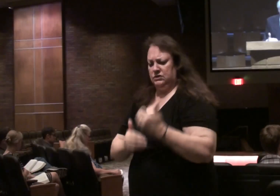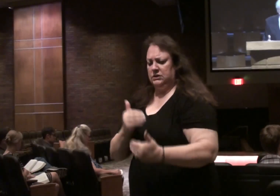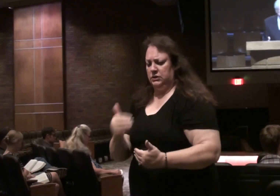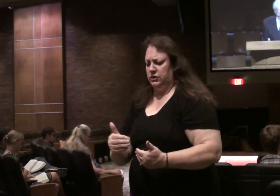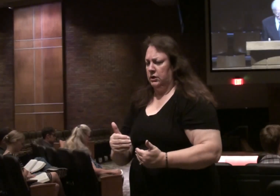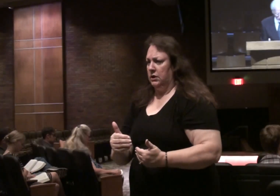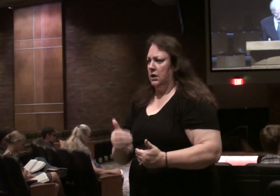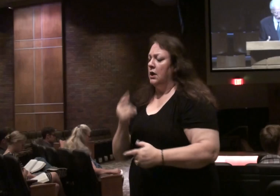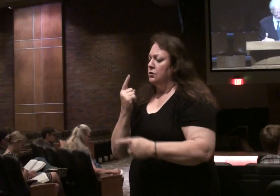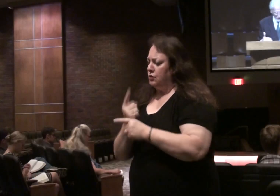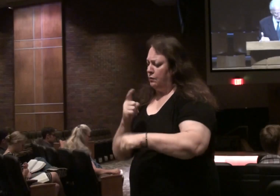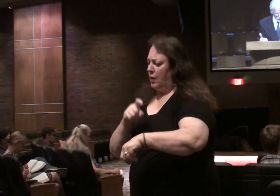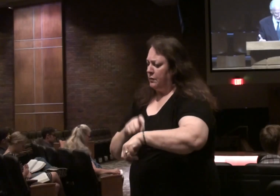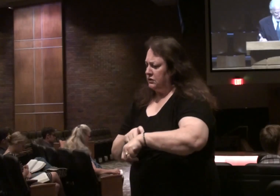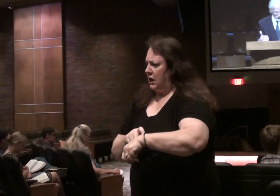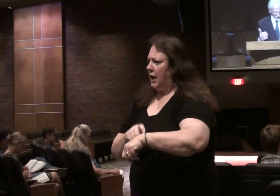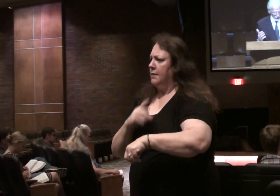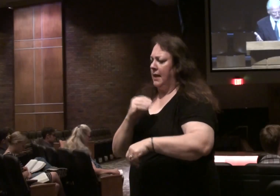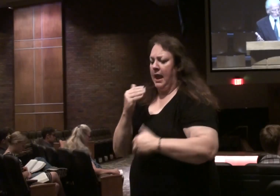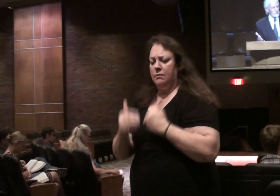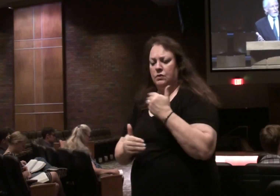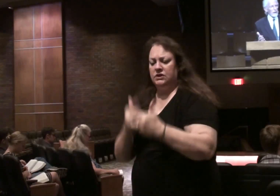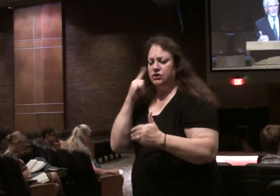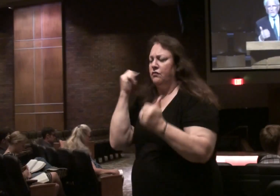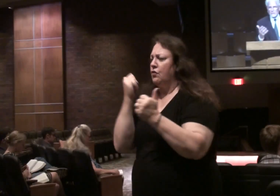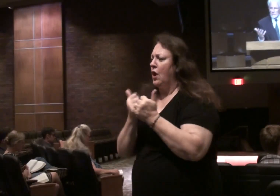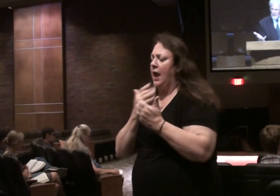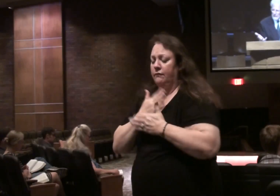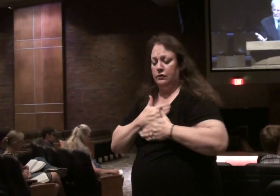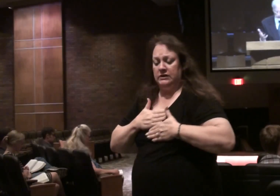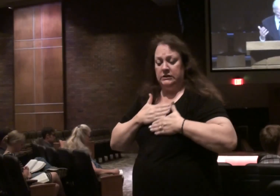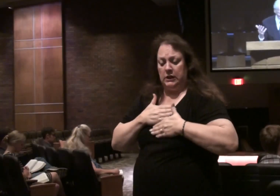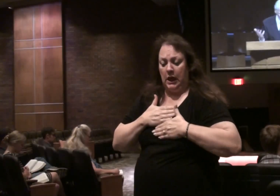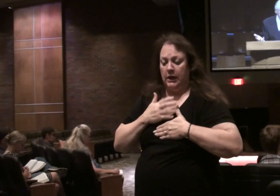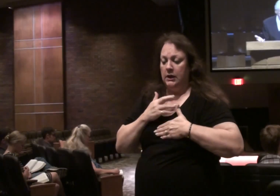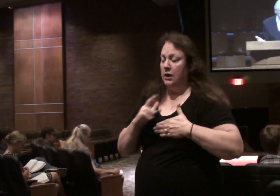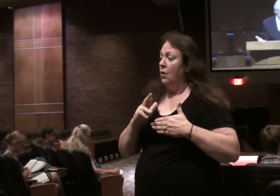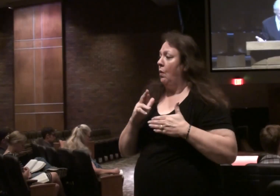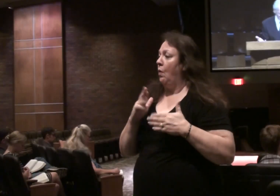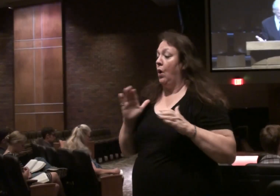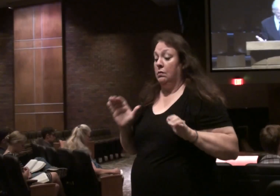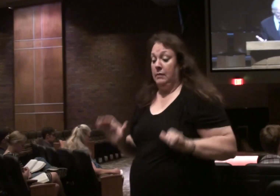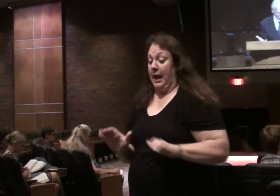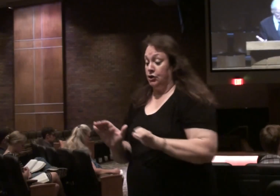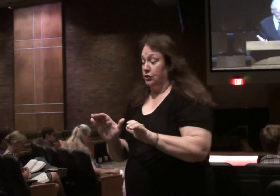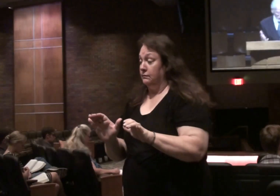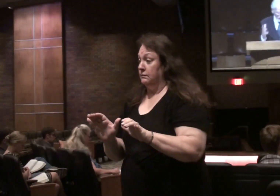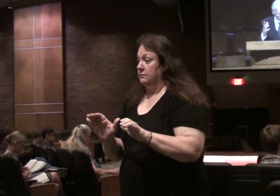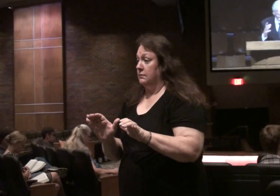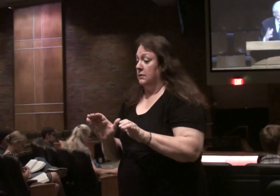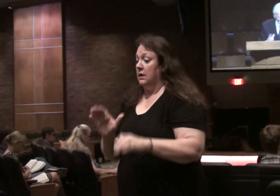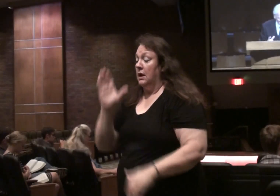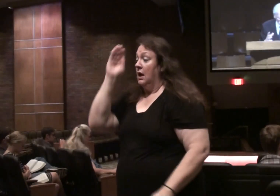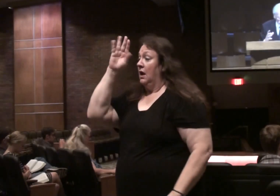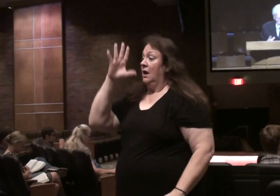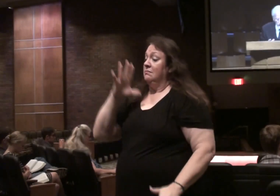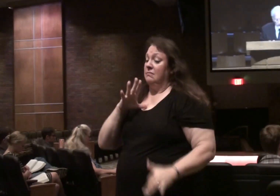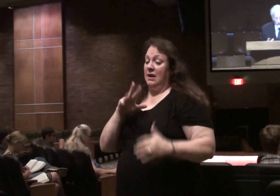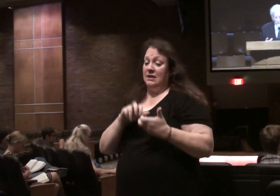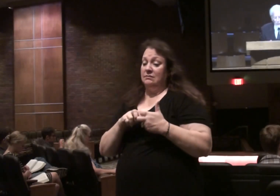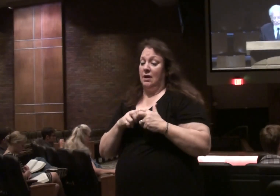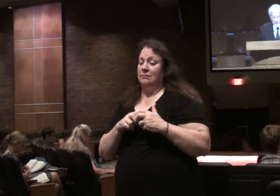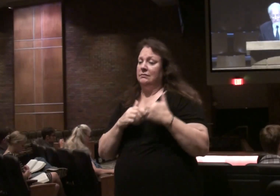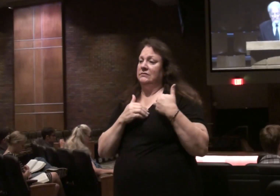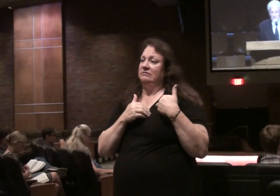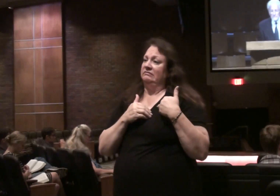For there is a proper time and procedure for every delight or every event, every action. Though a man's trouble is